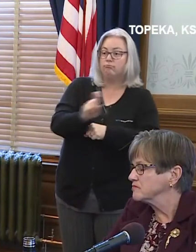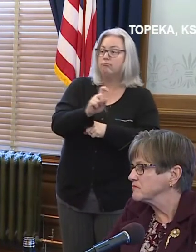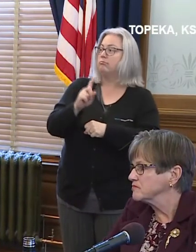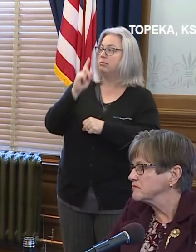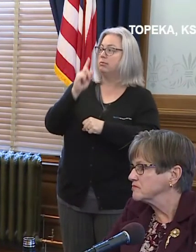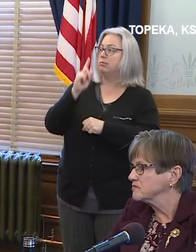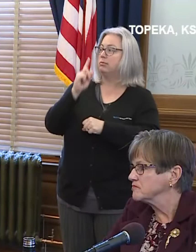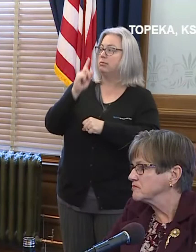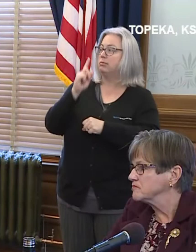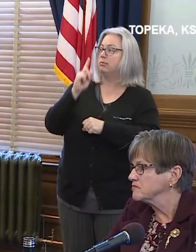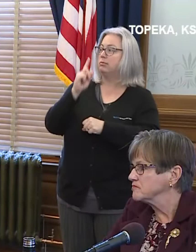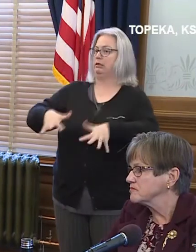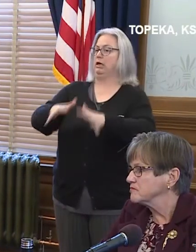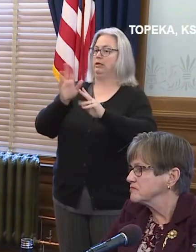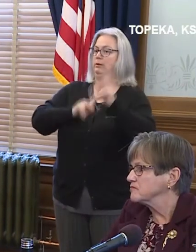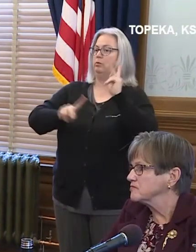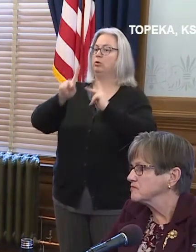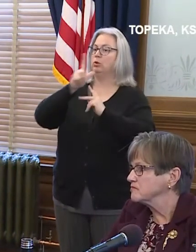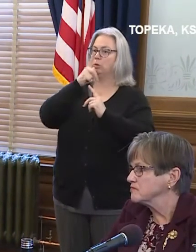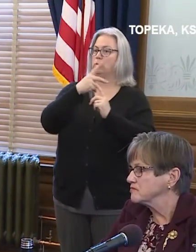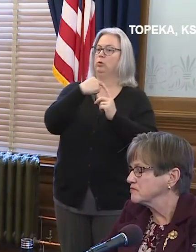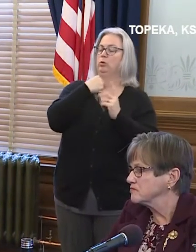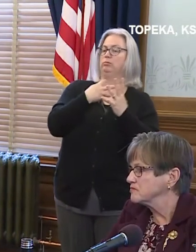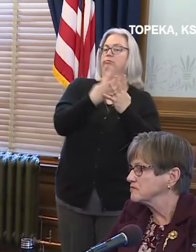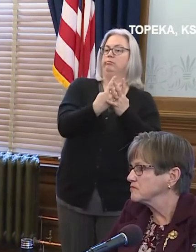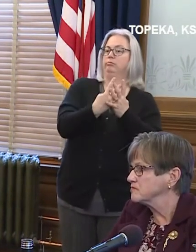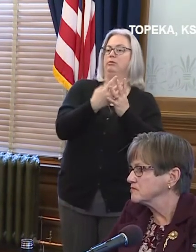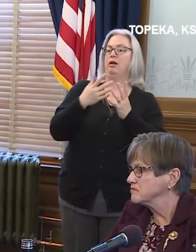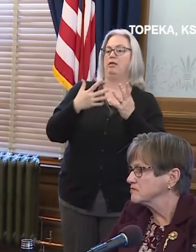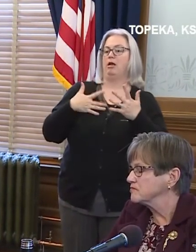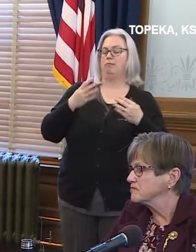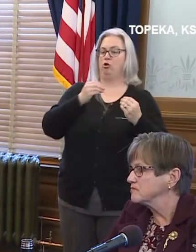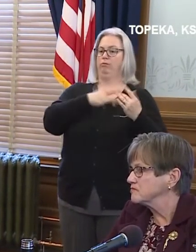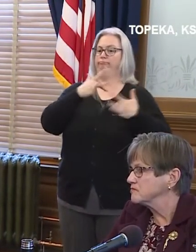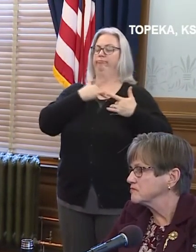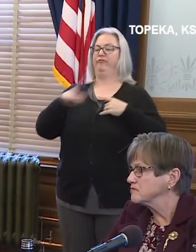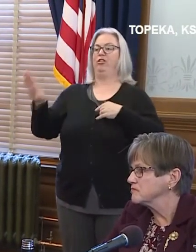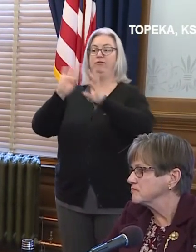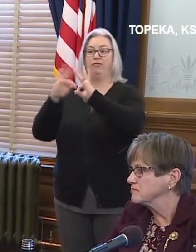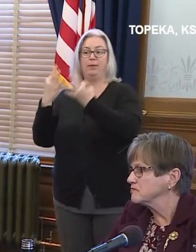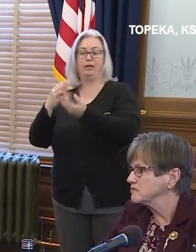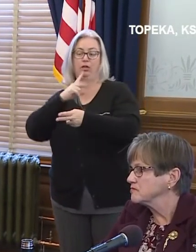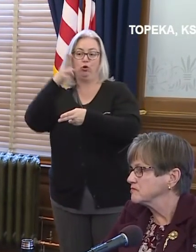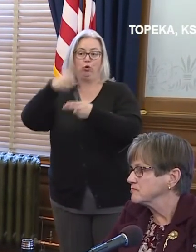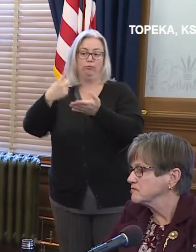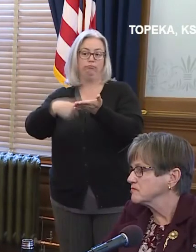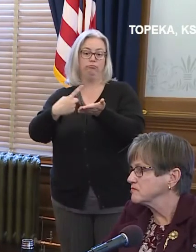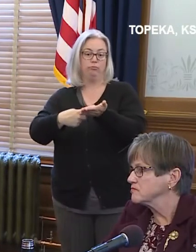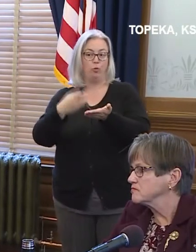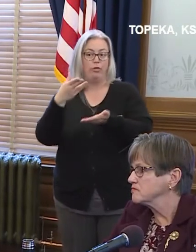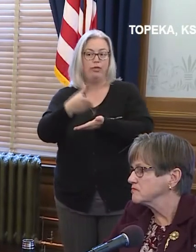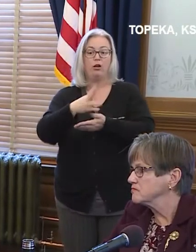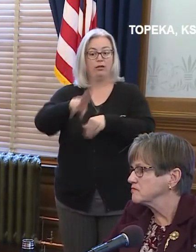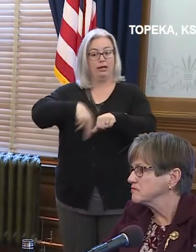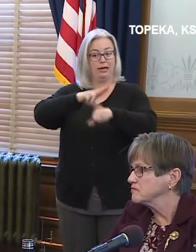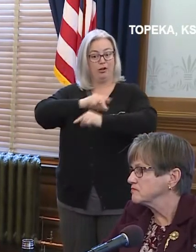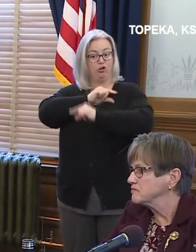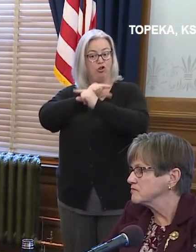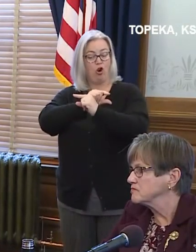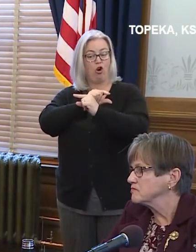there's some real anxiety for people who are incarcerated and their families. Can you talk about what's going on there? Is the National Guard serving